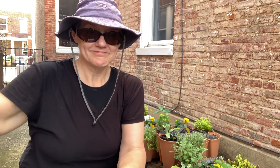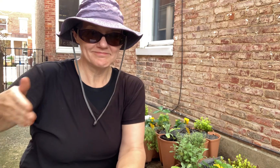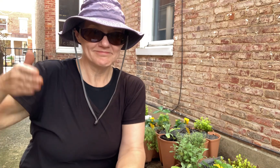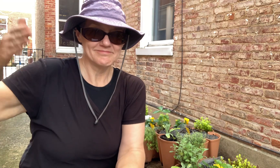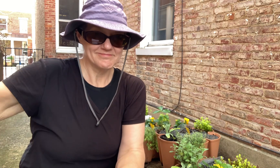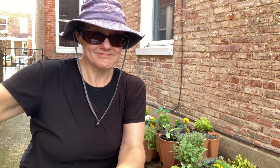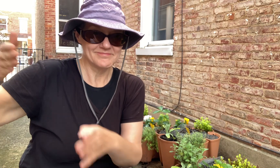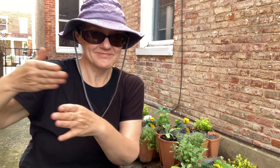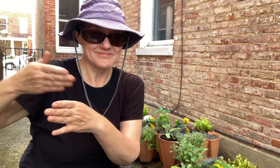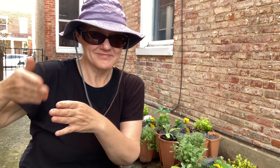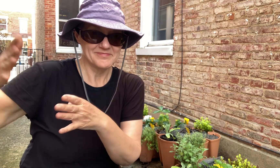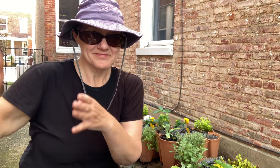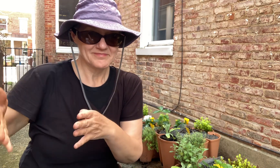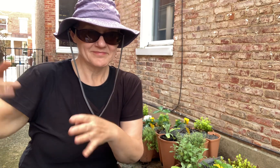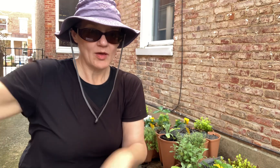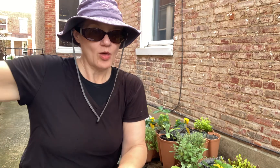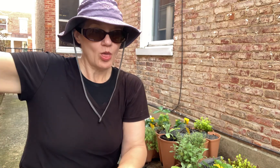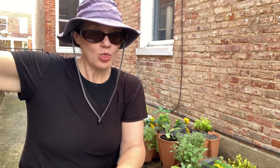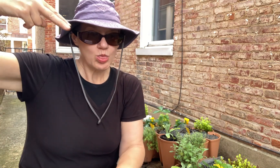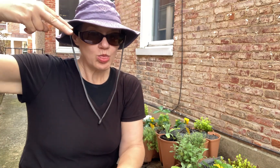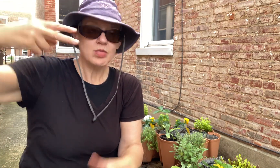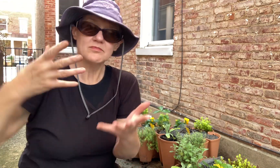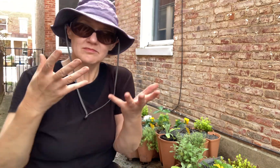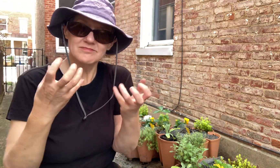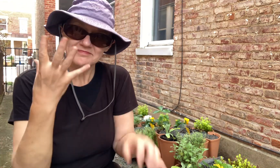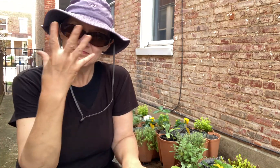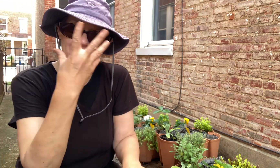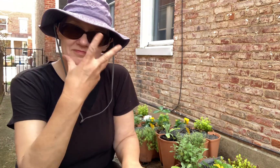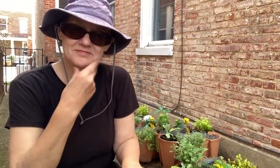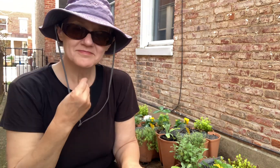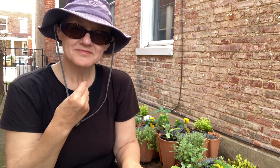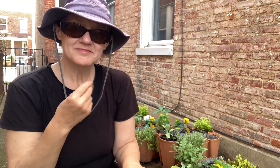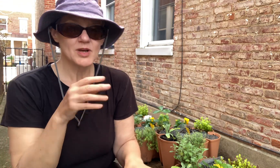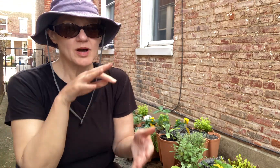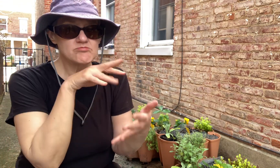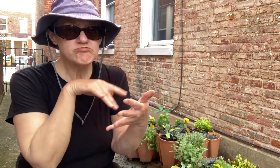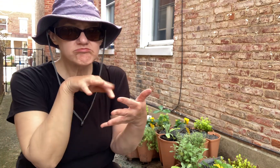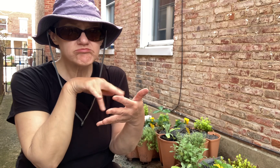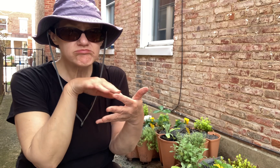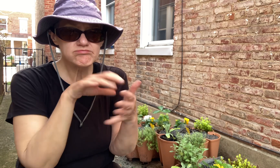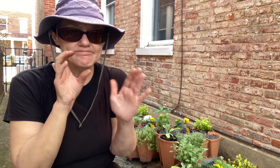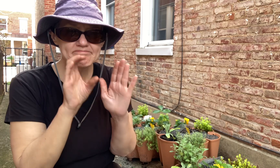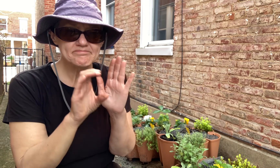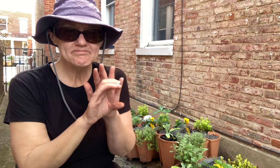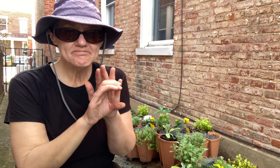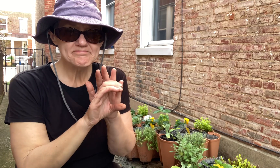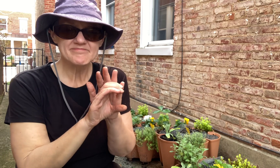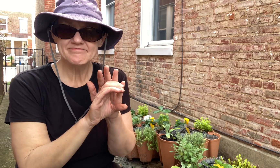there. And the neighbor's house is really close and they can see down in this area too. So I want it to be